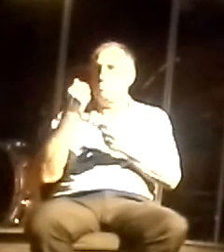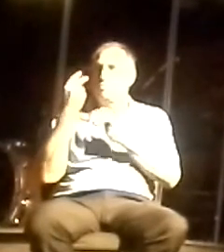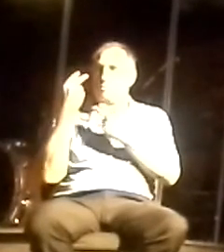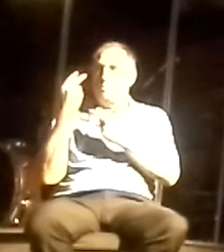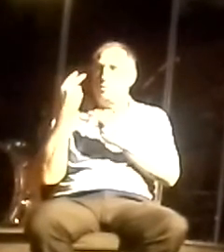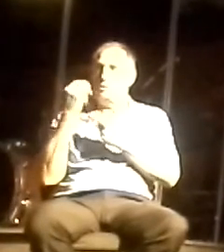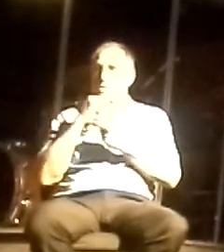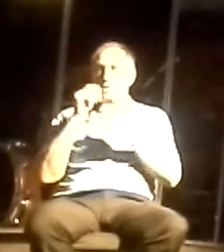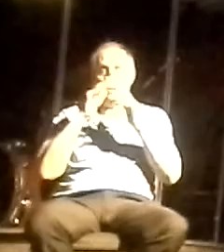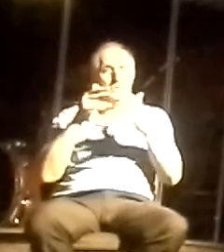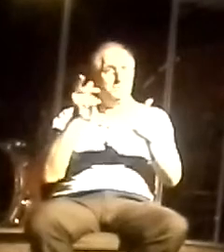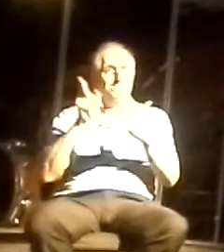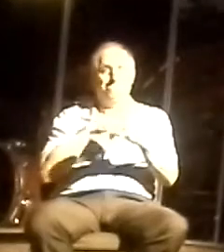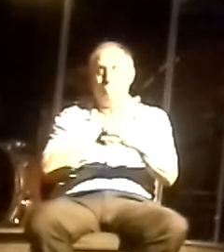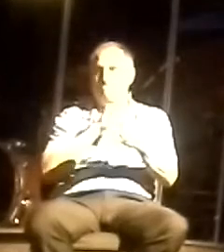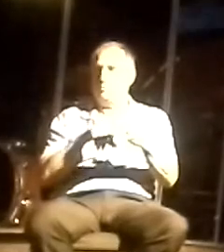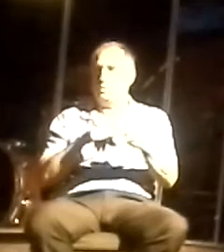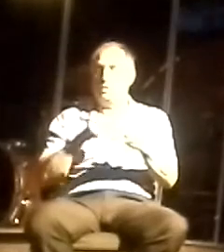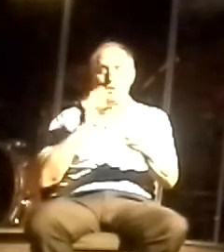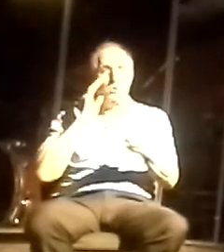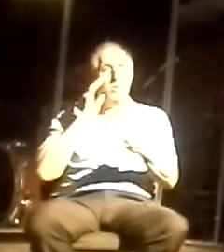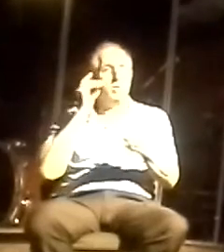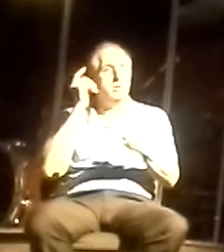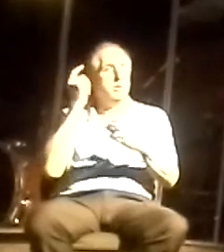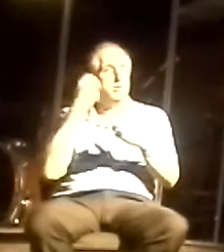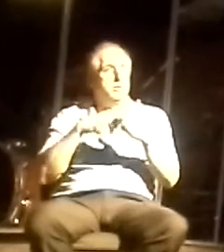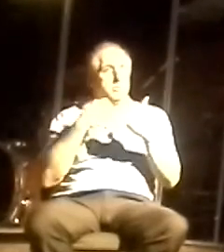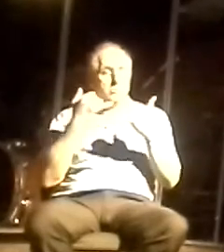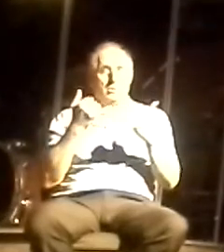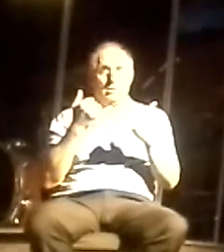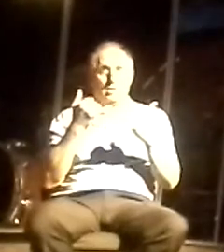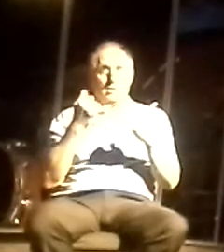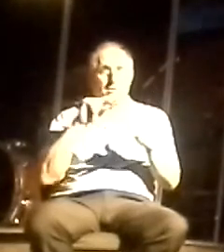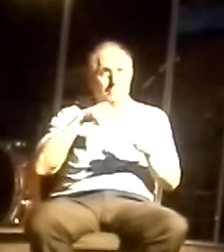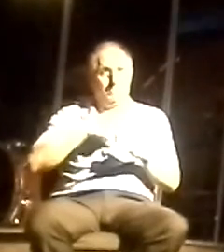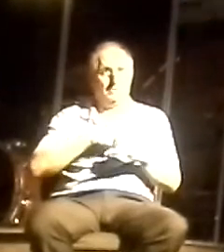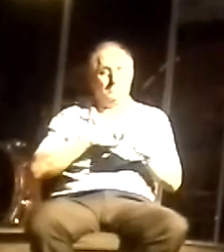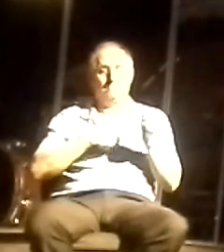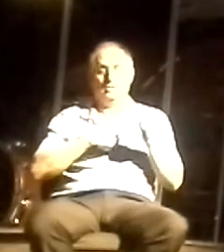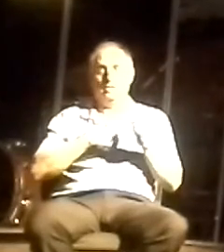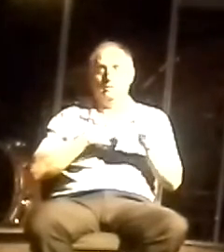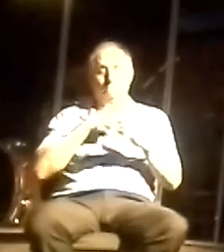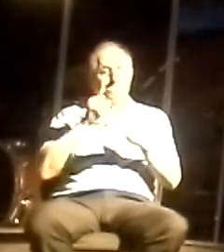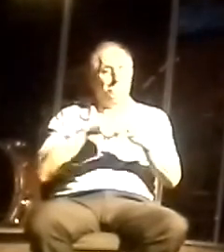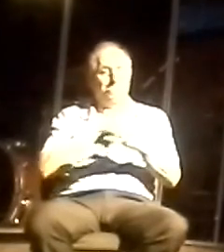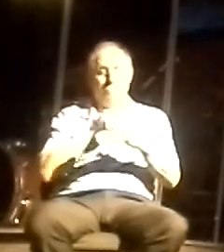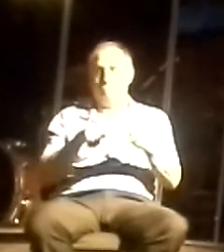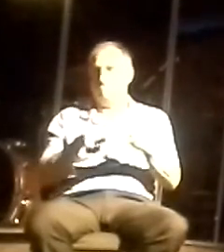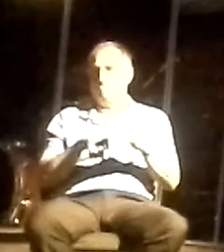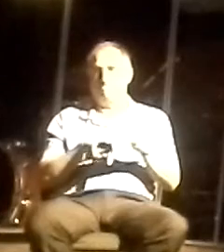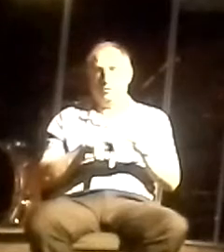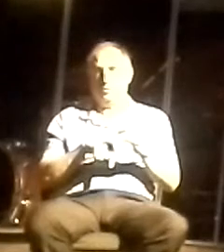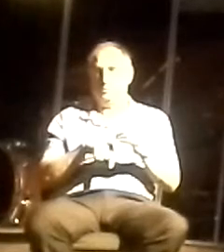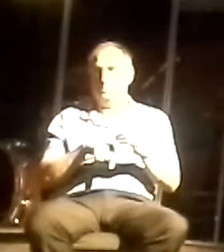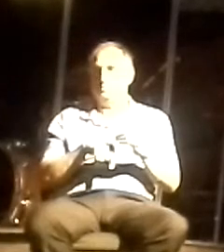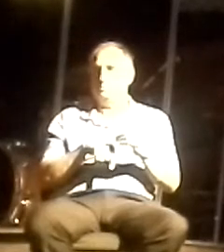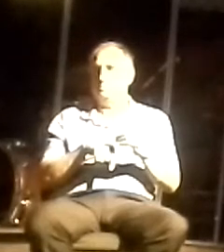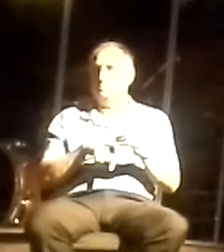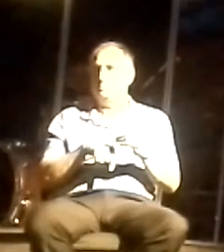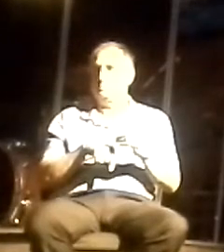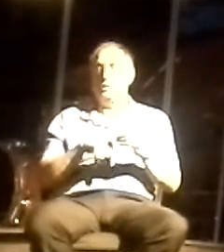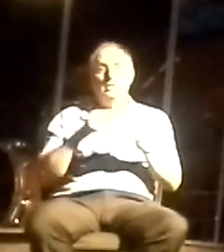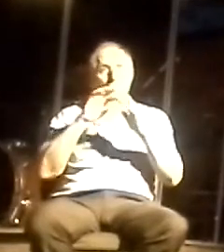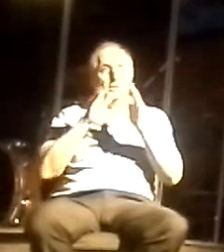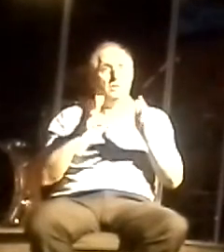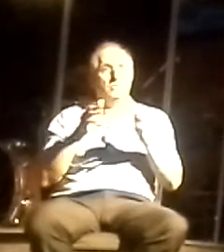this is not a house of condemnation. I know it was tough today at times. Conviction, yes. Condemnation, no. This